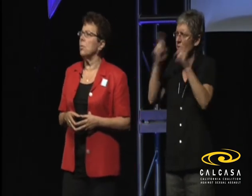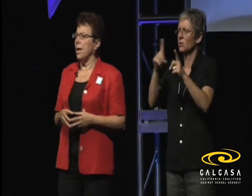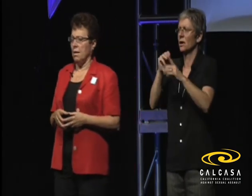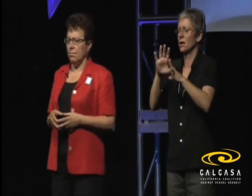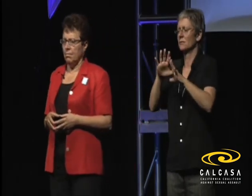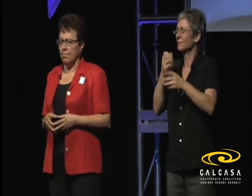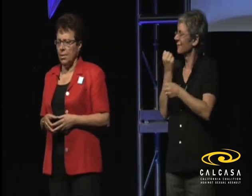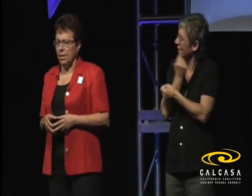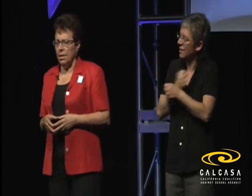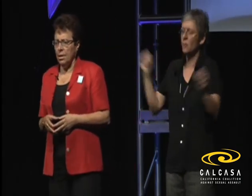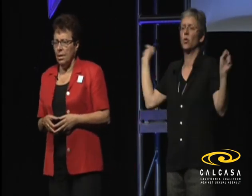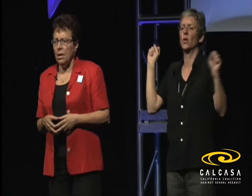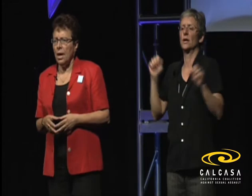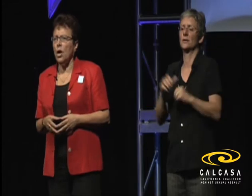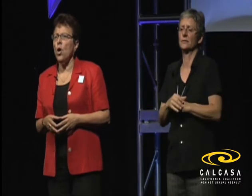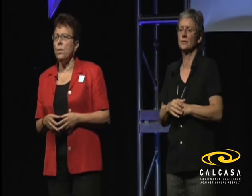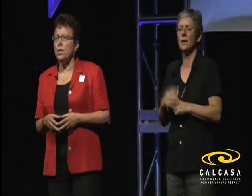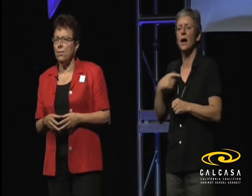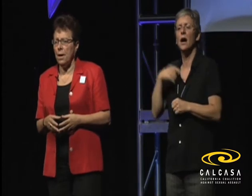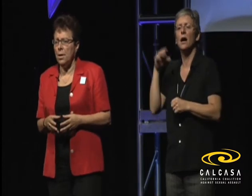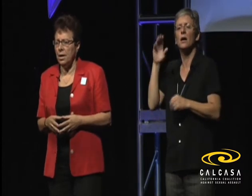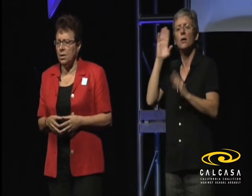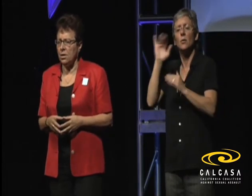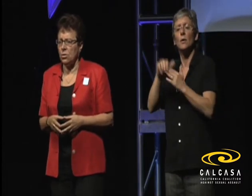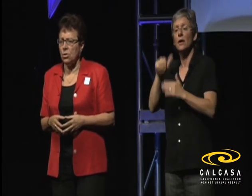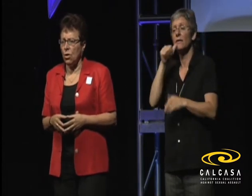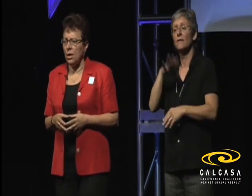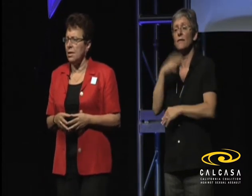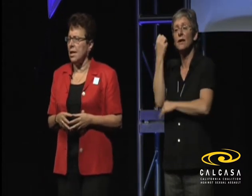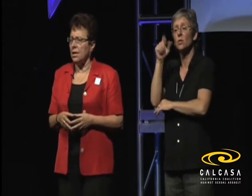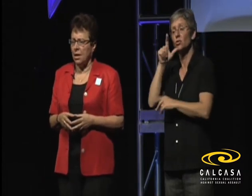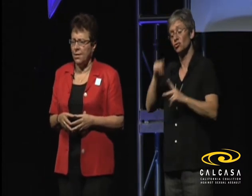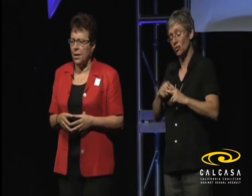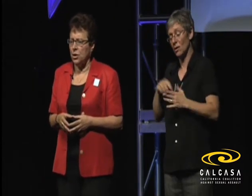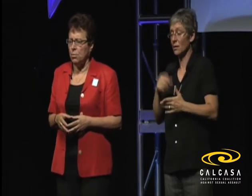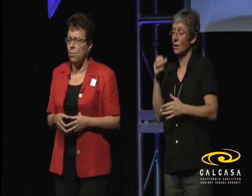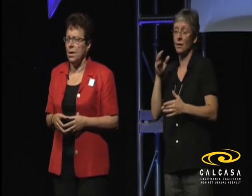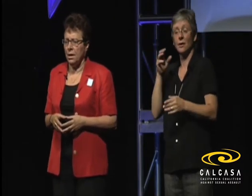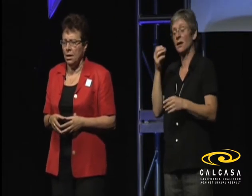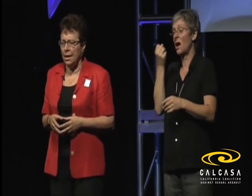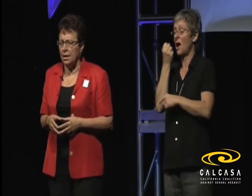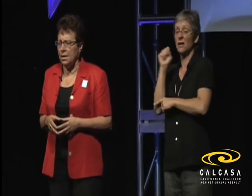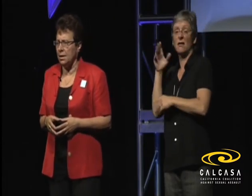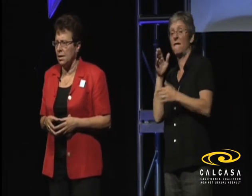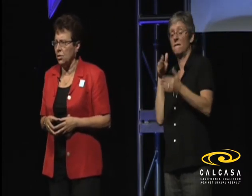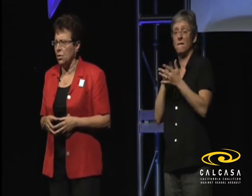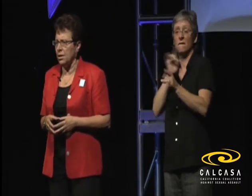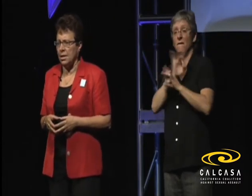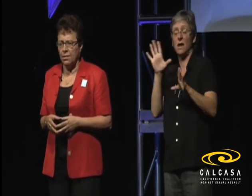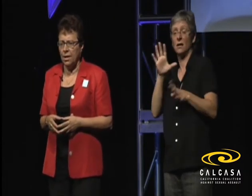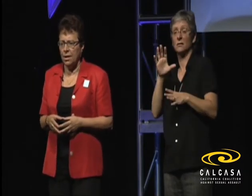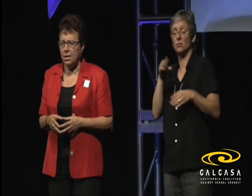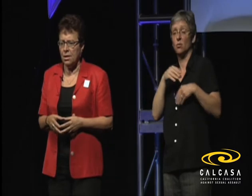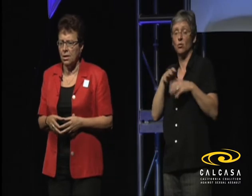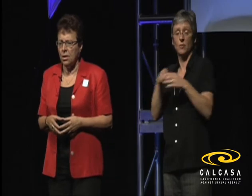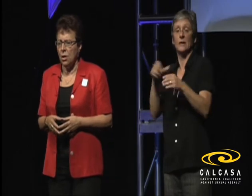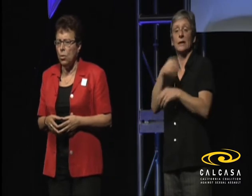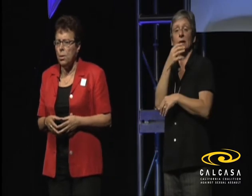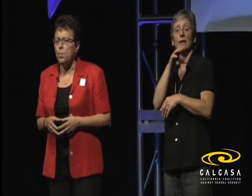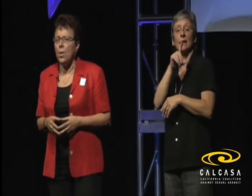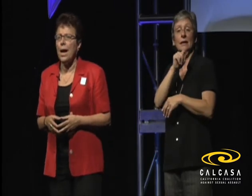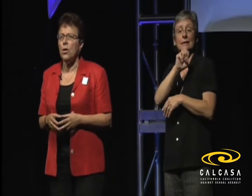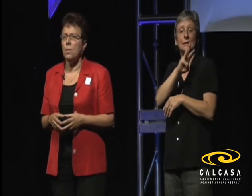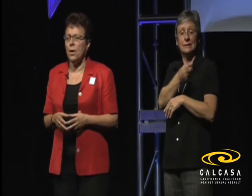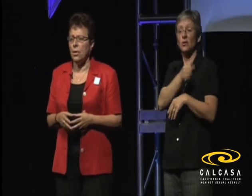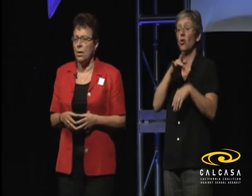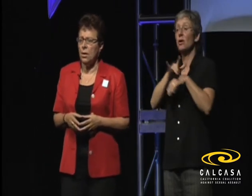and liberate. I hope that the feminists who started this anti-violence movement in the late 60s, early 70s, would